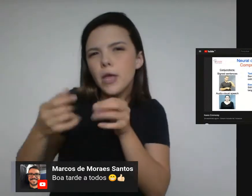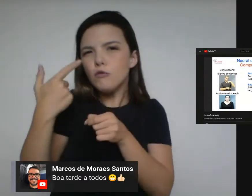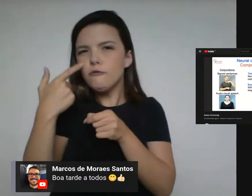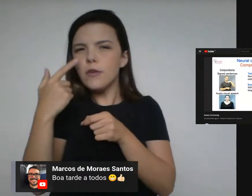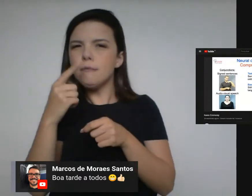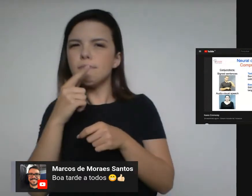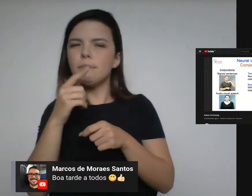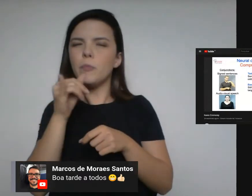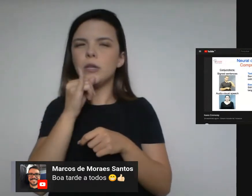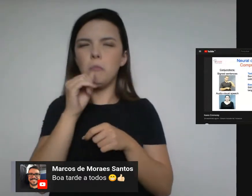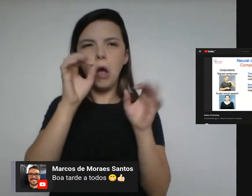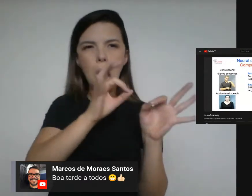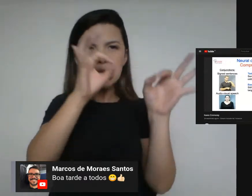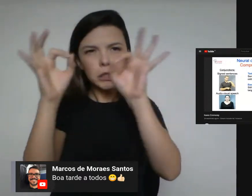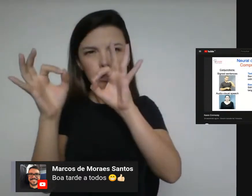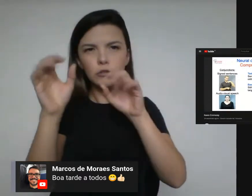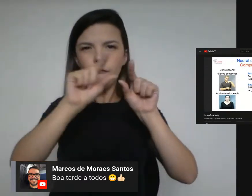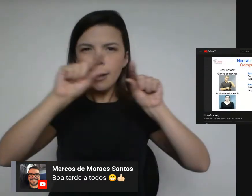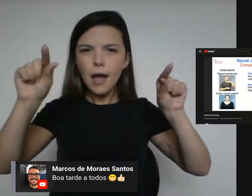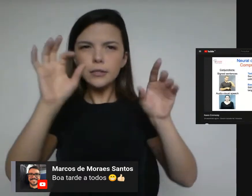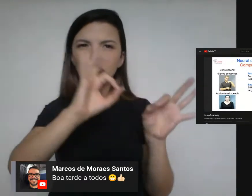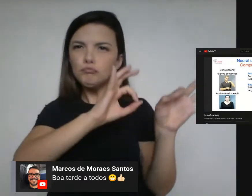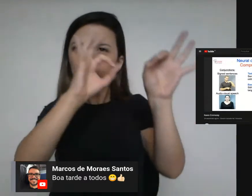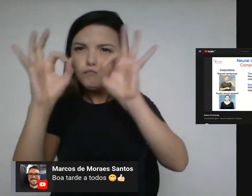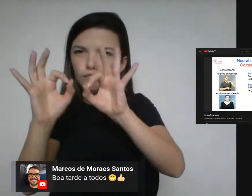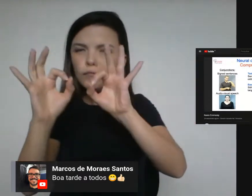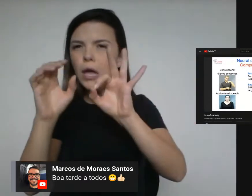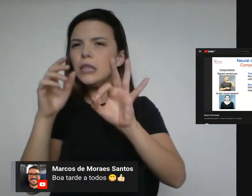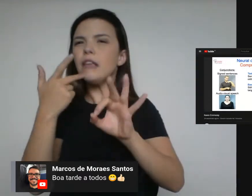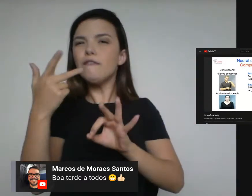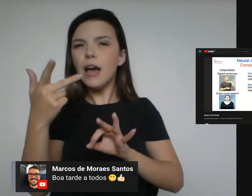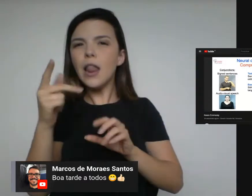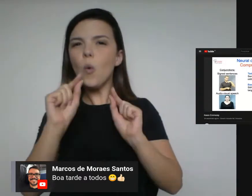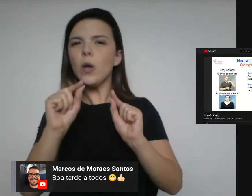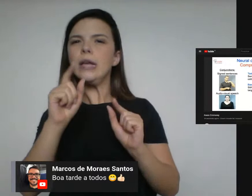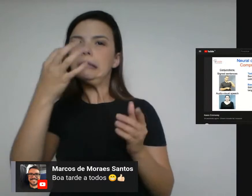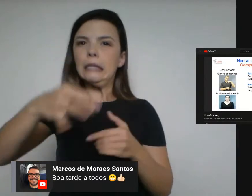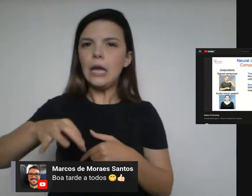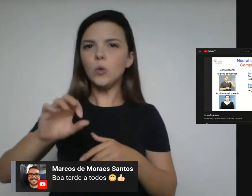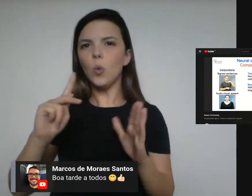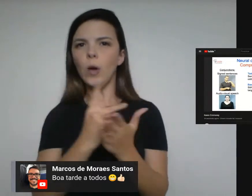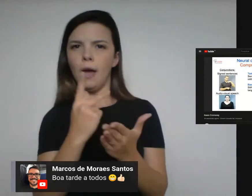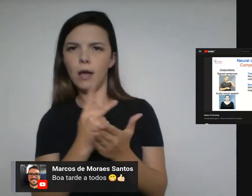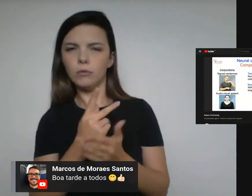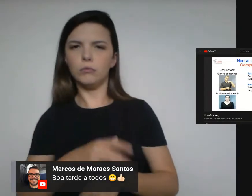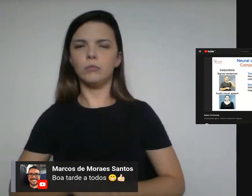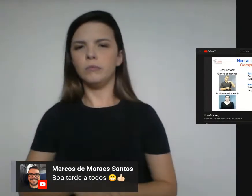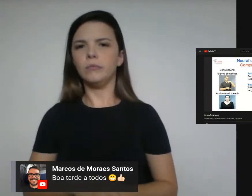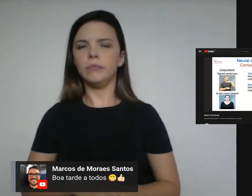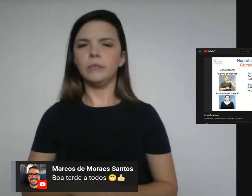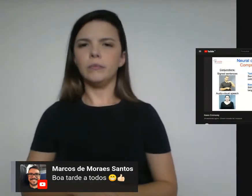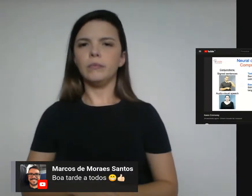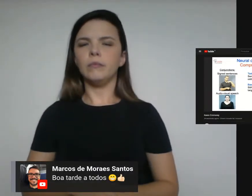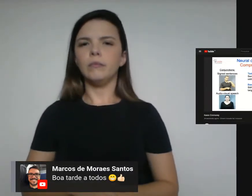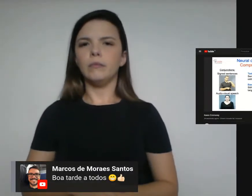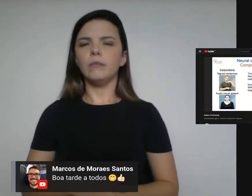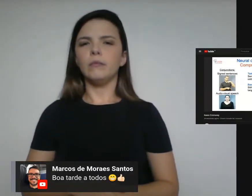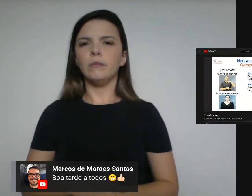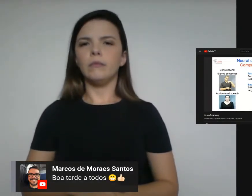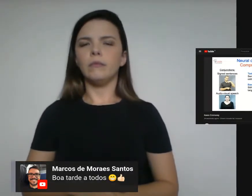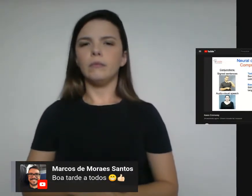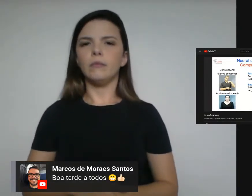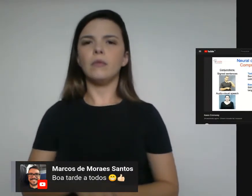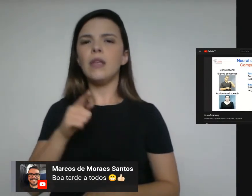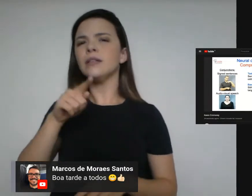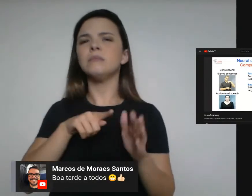watching sentences, and every once in a while, a strange sentence came up and you had to press a button. And the baseline, in all of these studies I'll be telling you